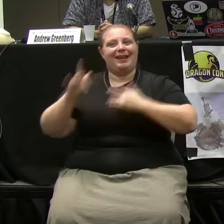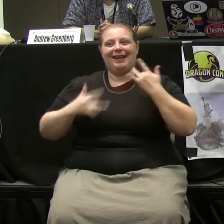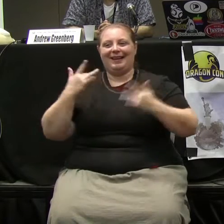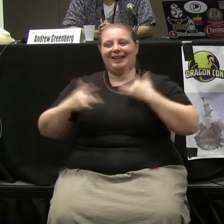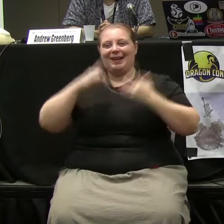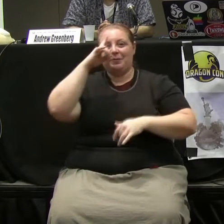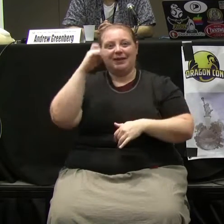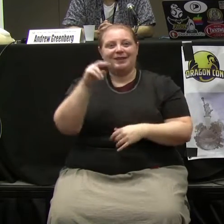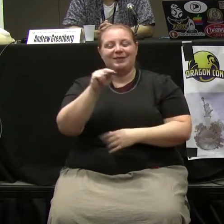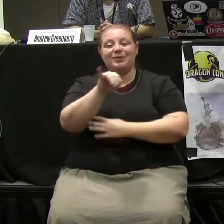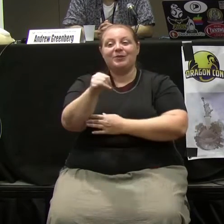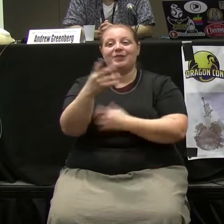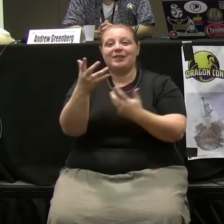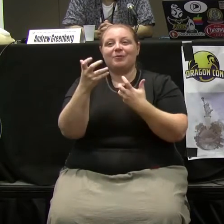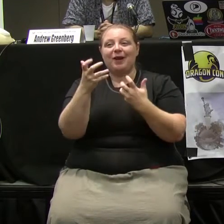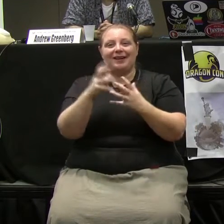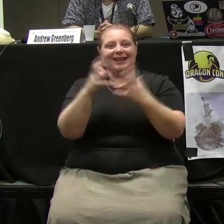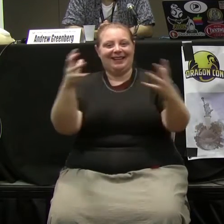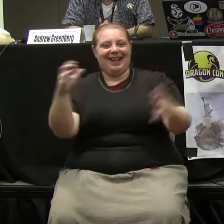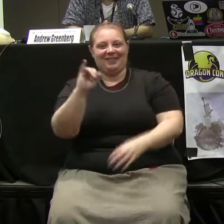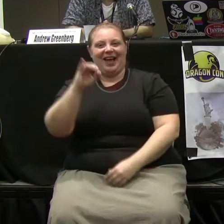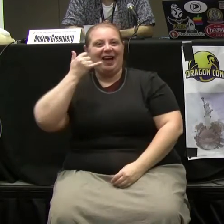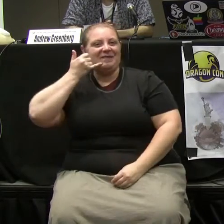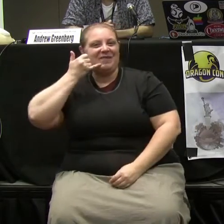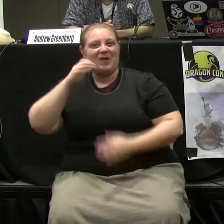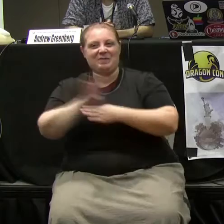New Jersey was about to get a lot of iPhone business.